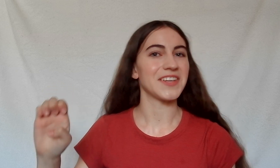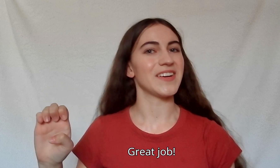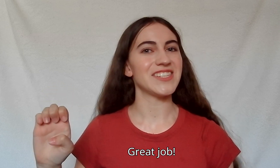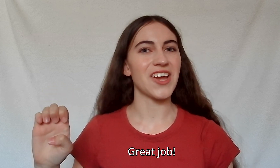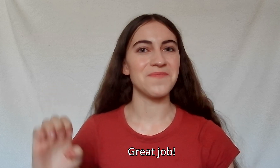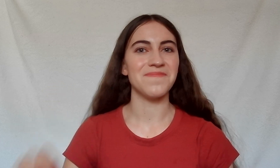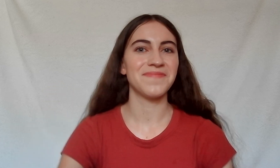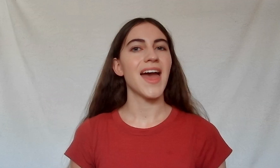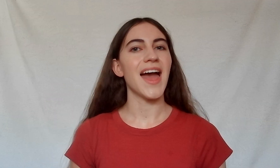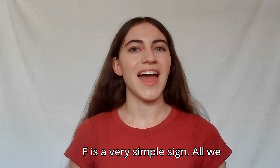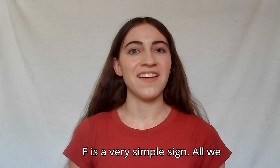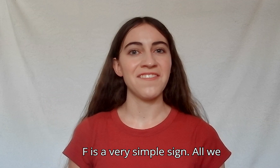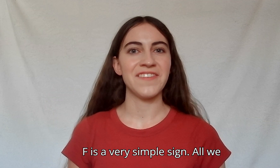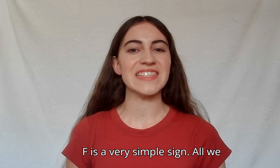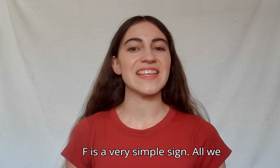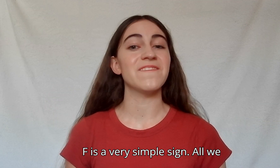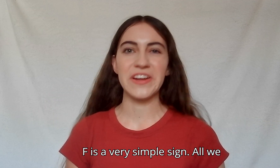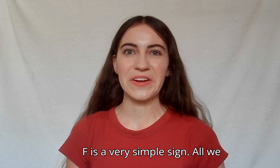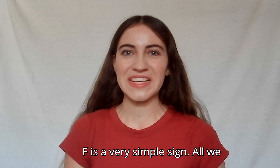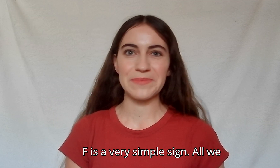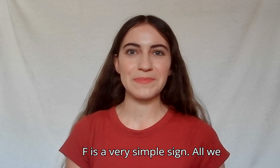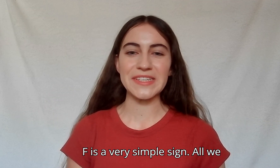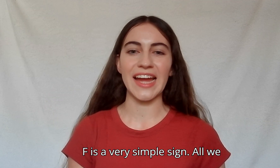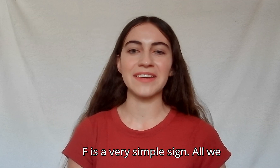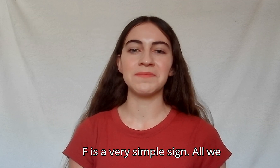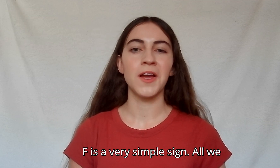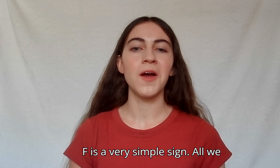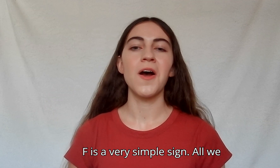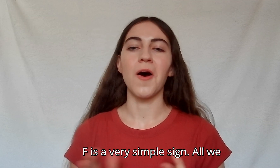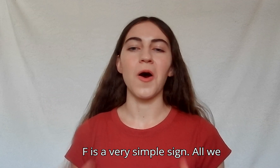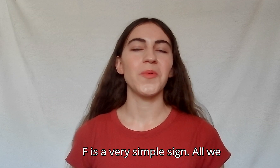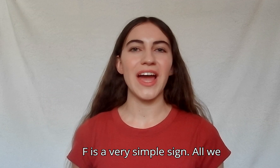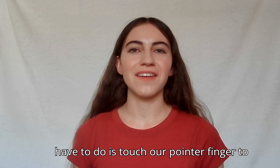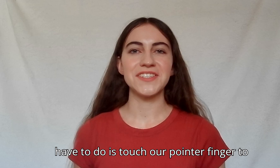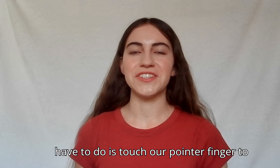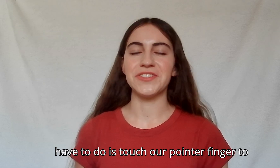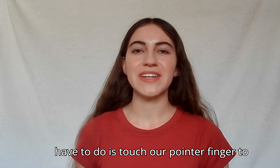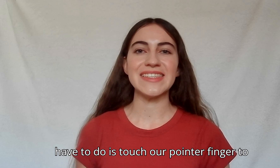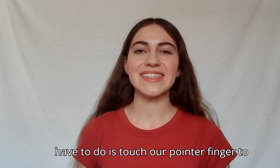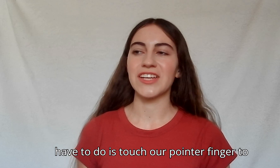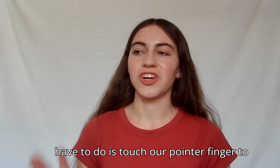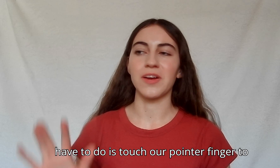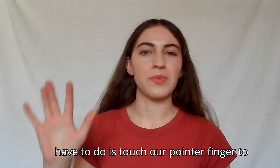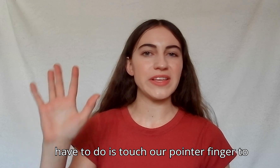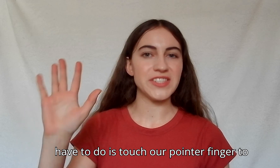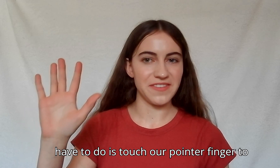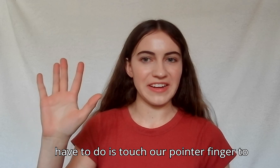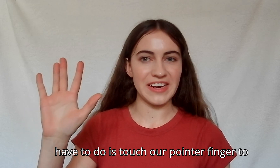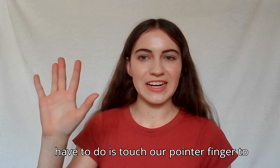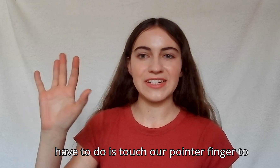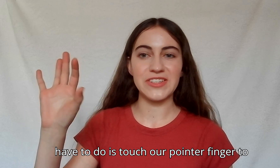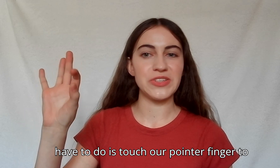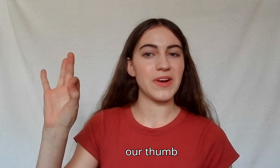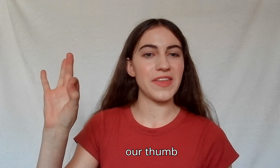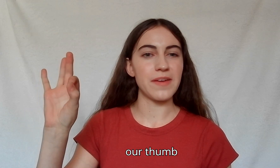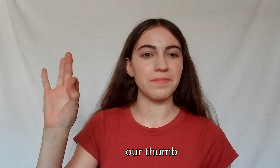Great job! F is a very simple sign. All we have to do is touch our pointer finger to our thumb.